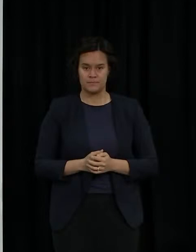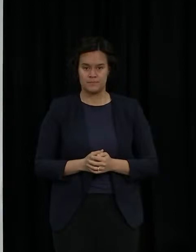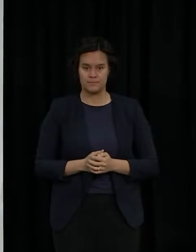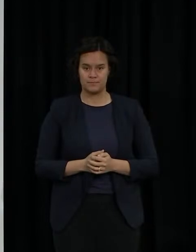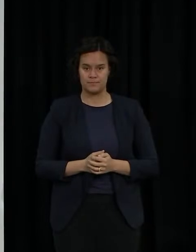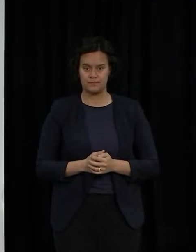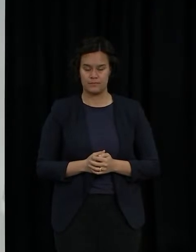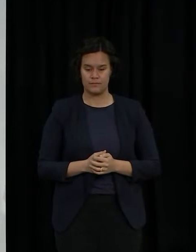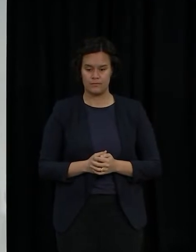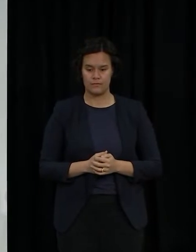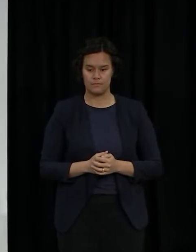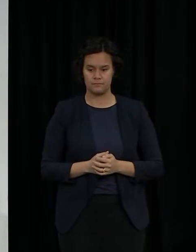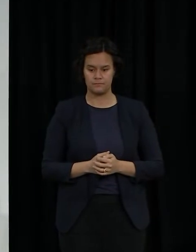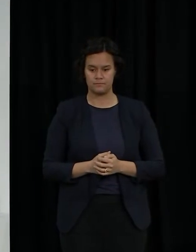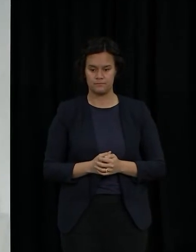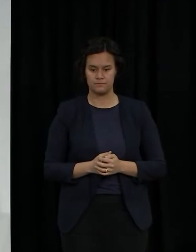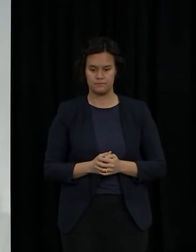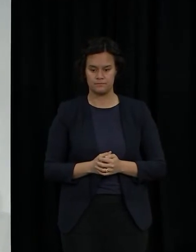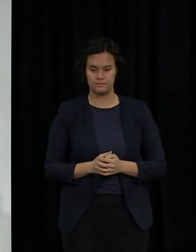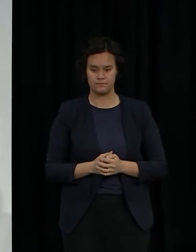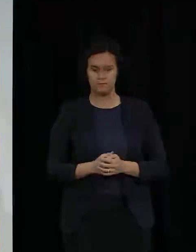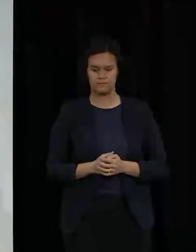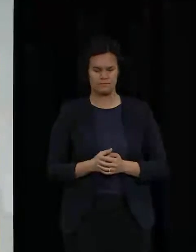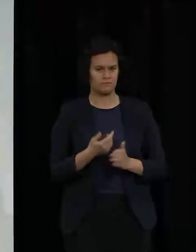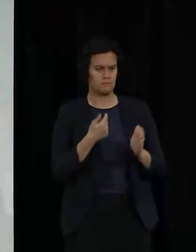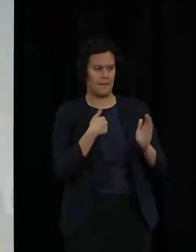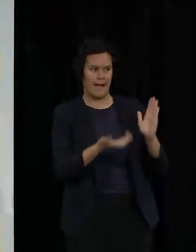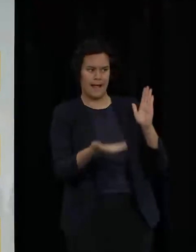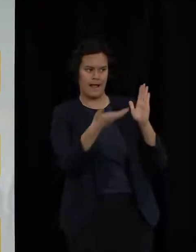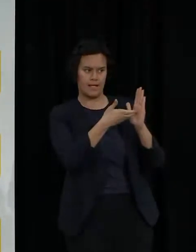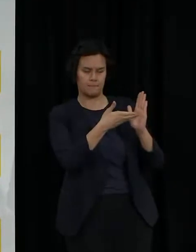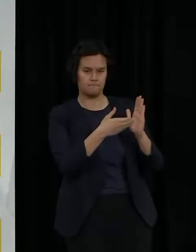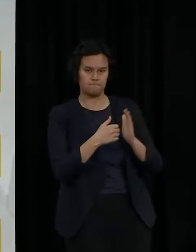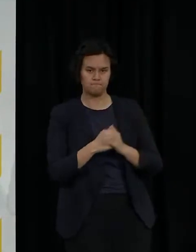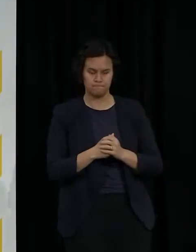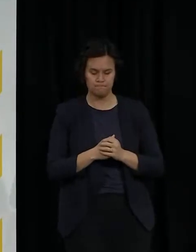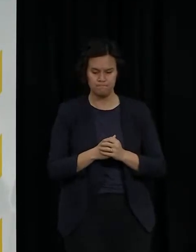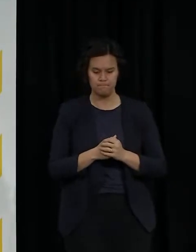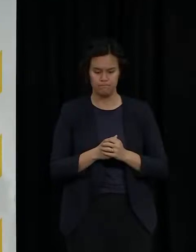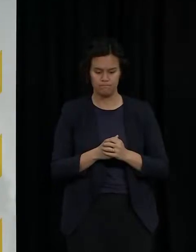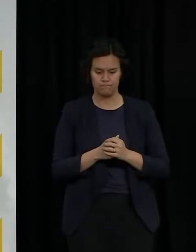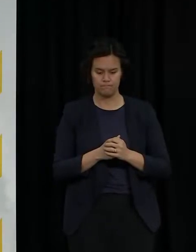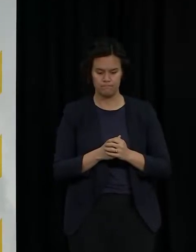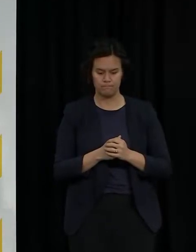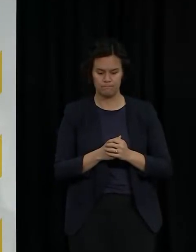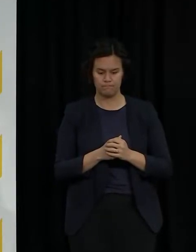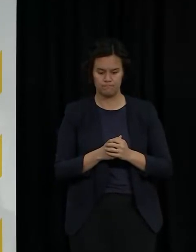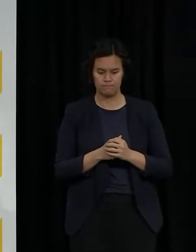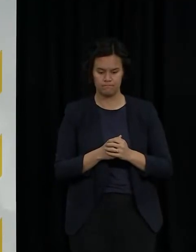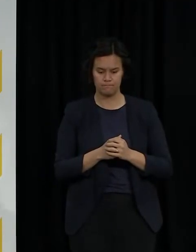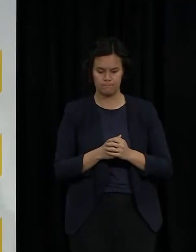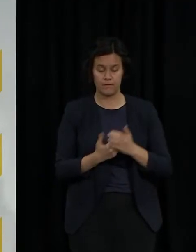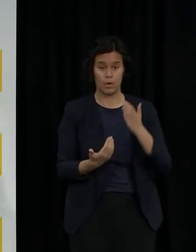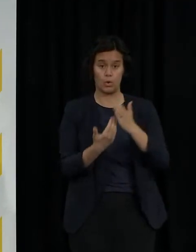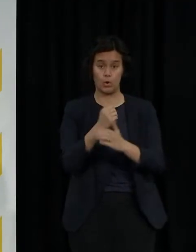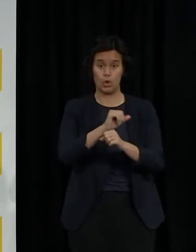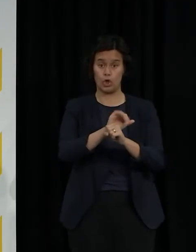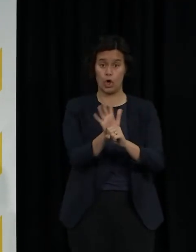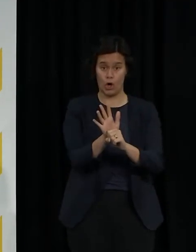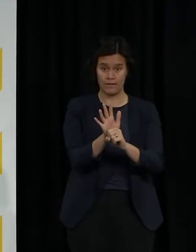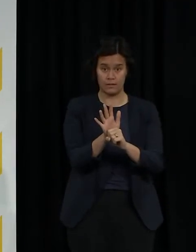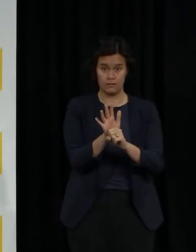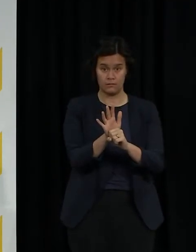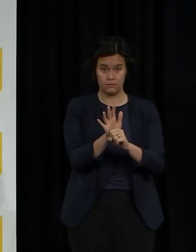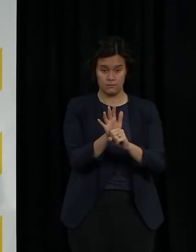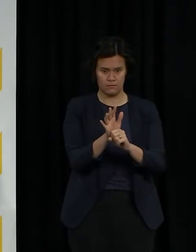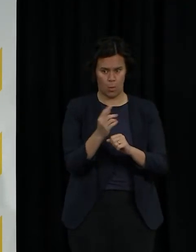of comments that the Director of Public Health has made. The first of those is that it remains encouraging that in today's numbers we have only 1